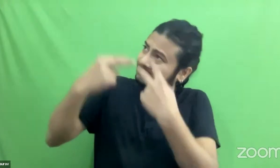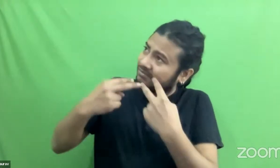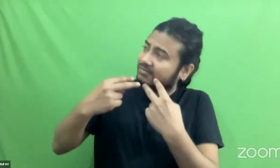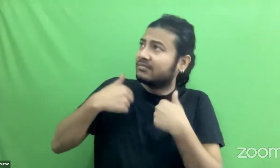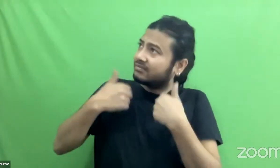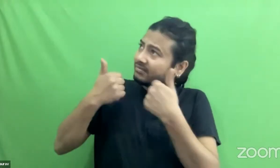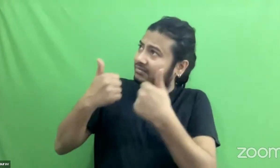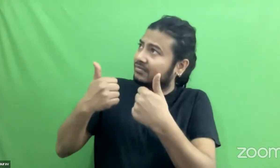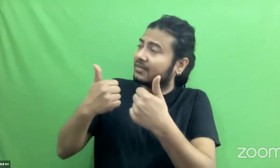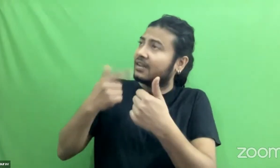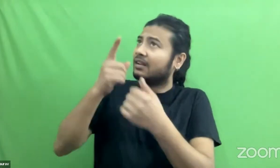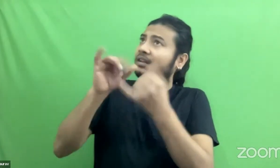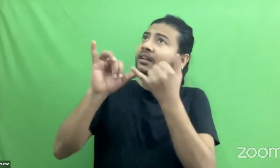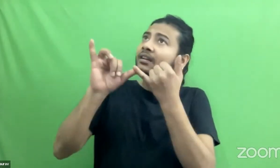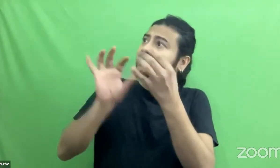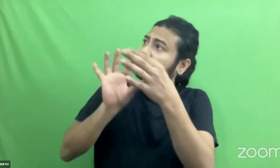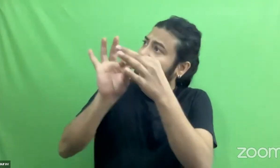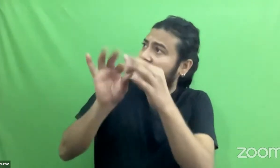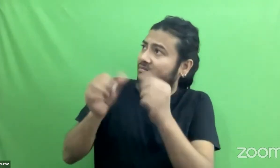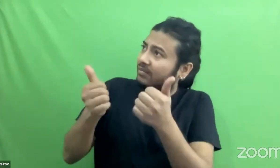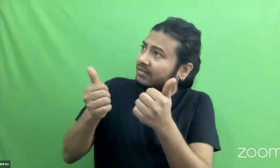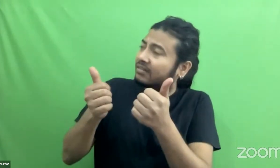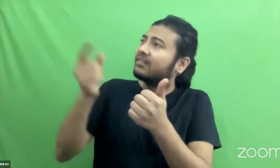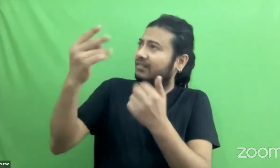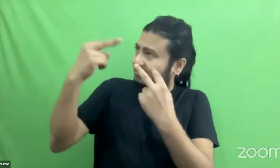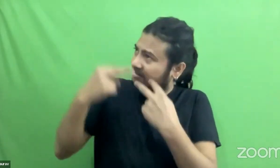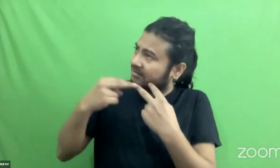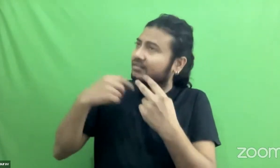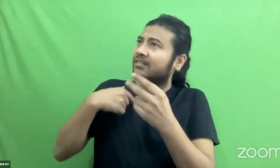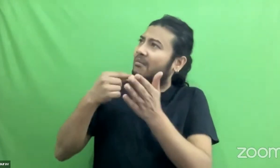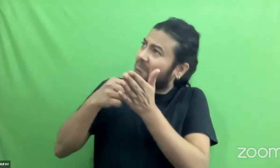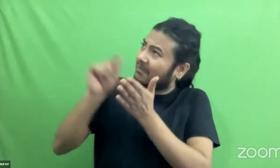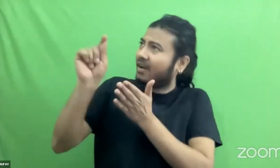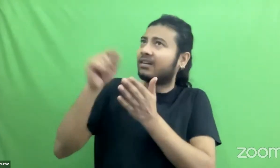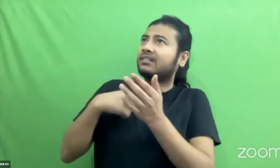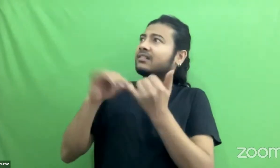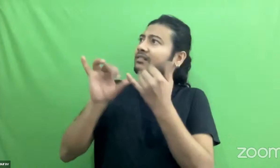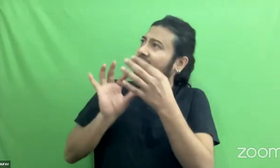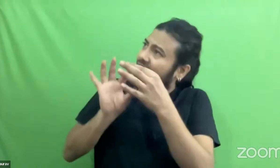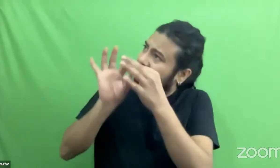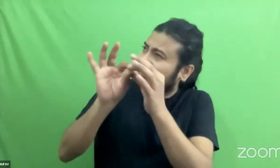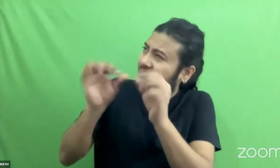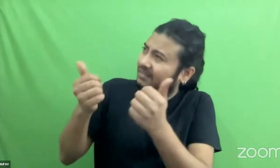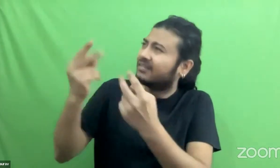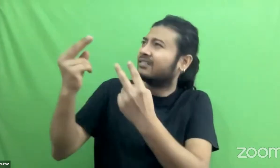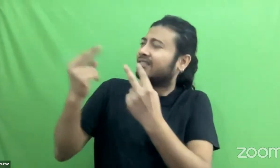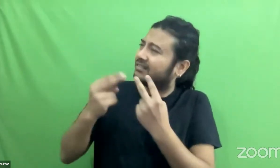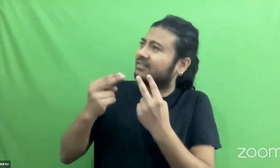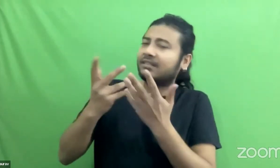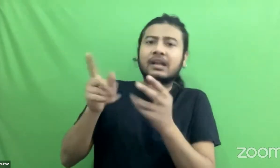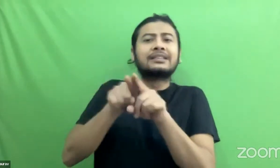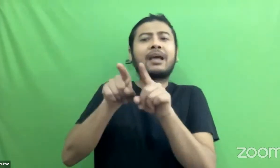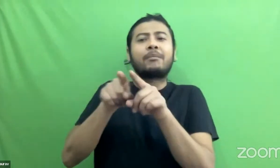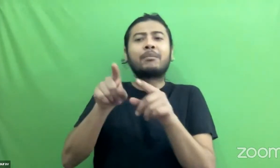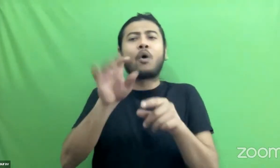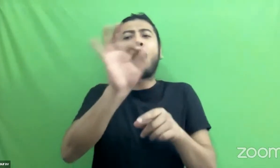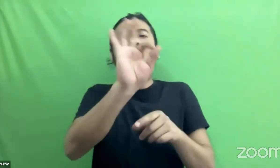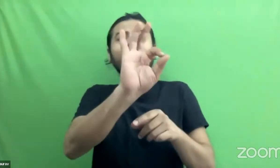that Krishna takes mercy upon me? And if you recommend my case, like I had given in the class, I had given the example that